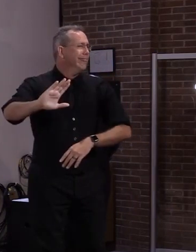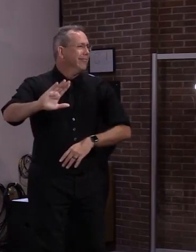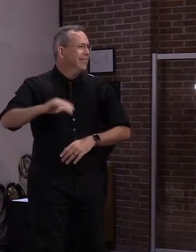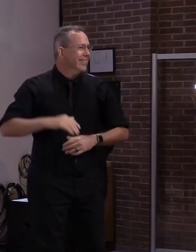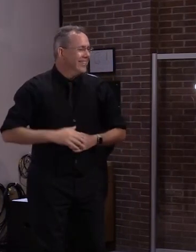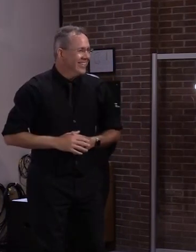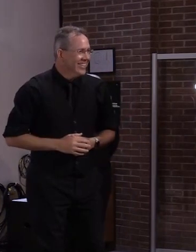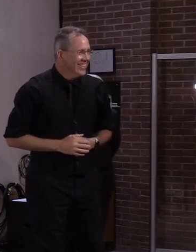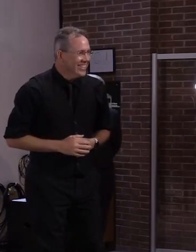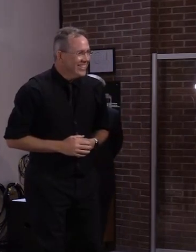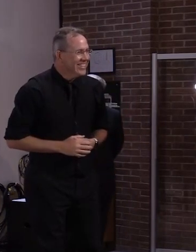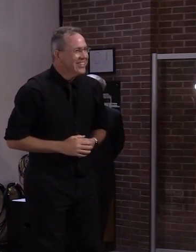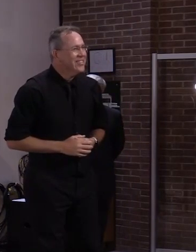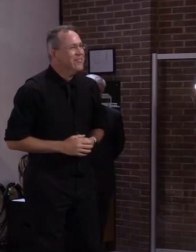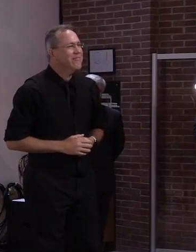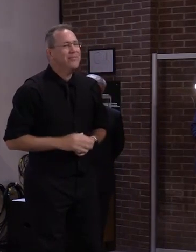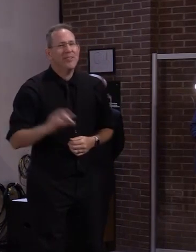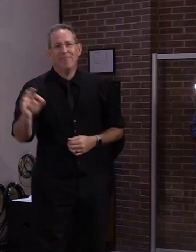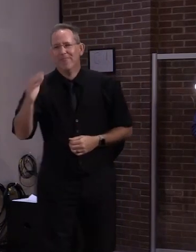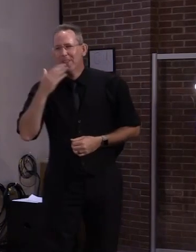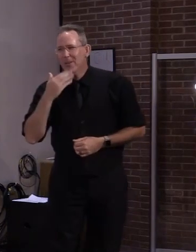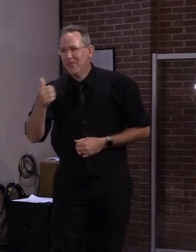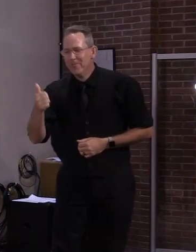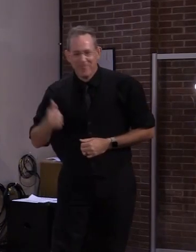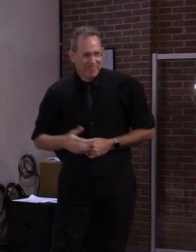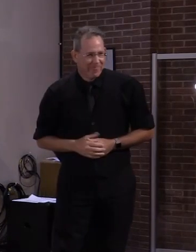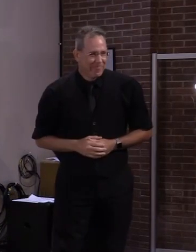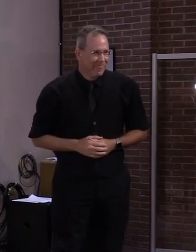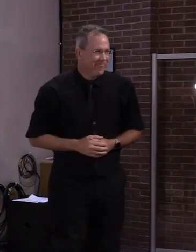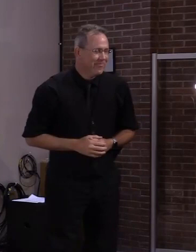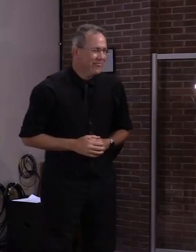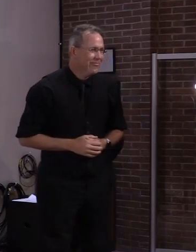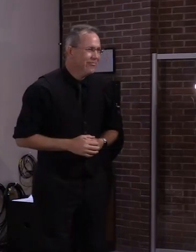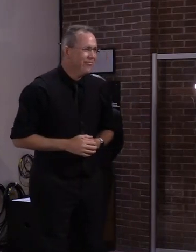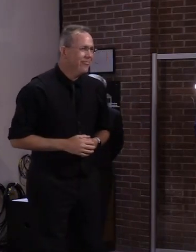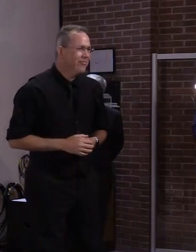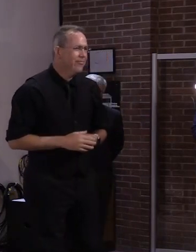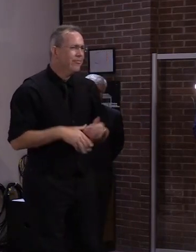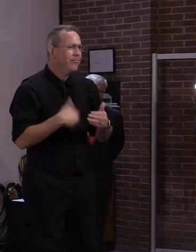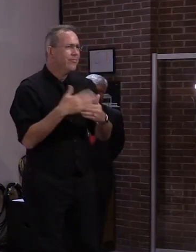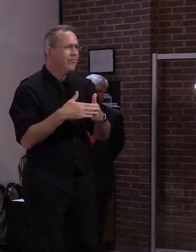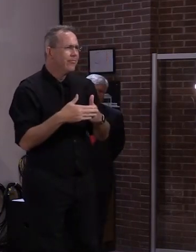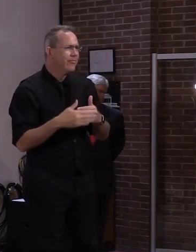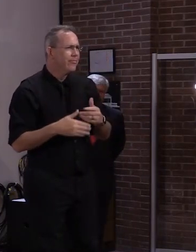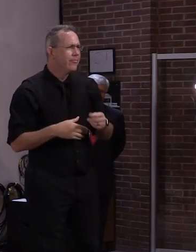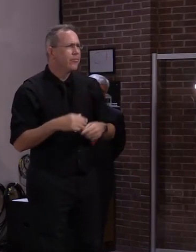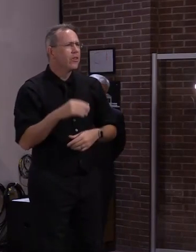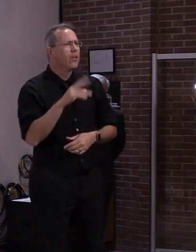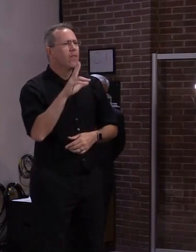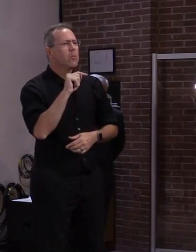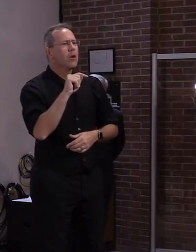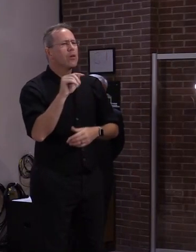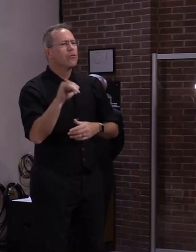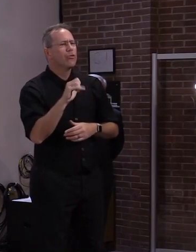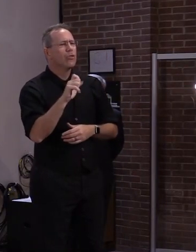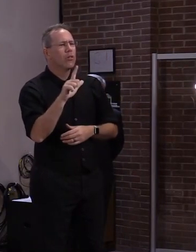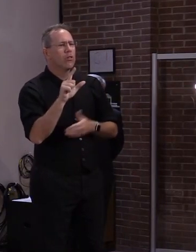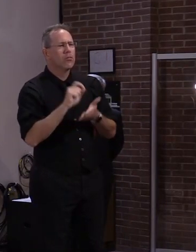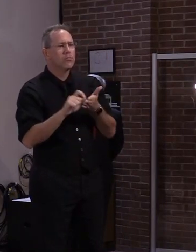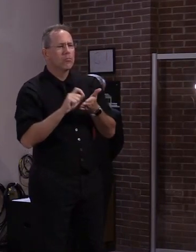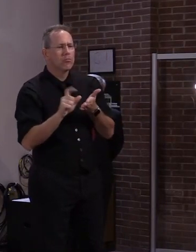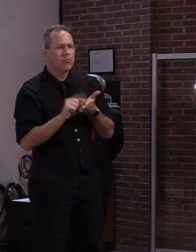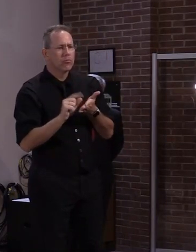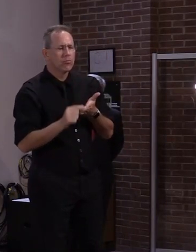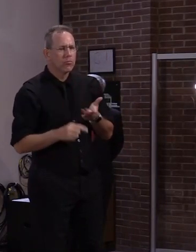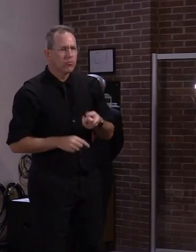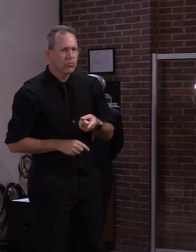okay thanks that's it for me appreciate it pam davis of vermont journal uh this is a